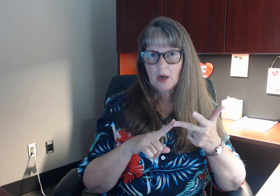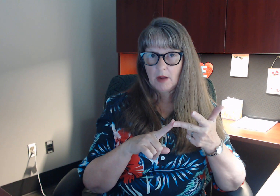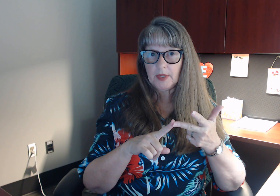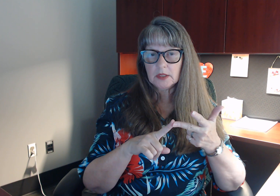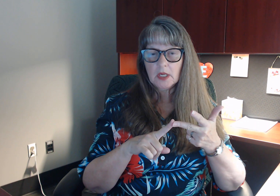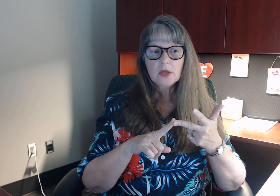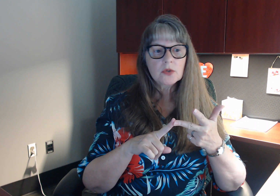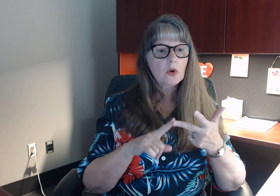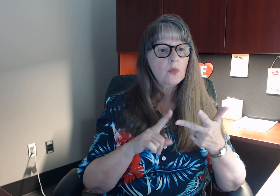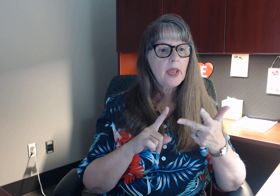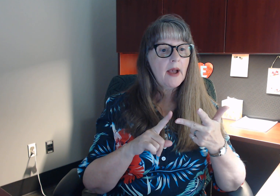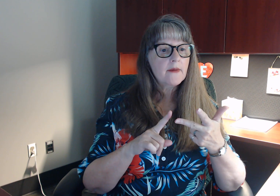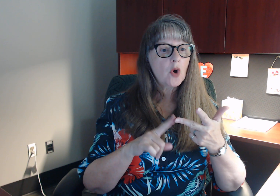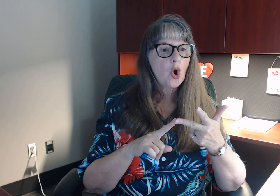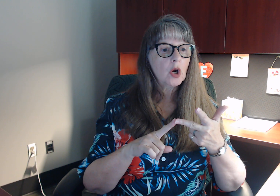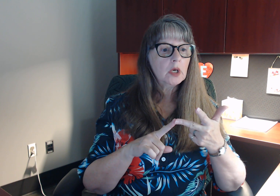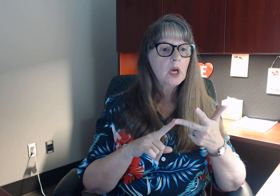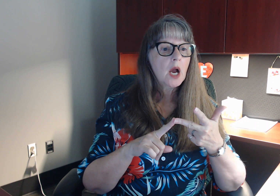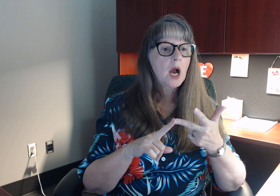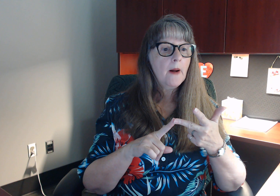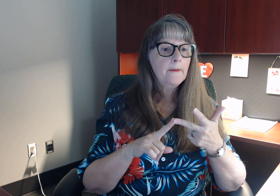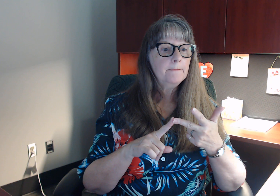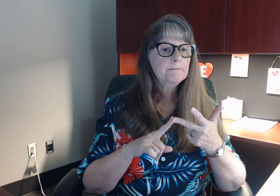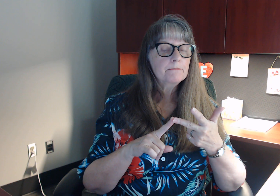comment. So we have our,